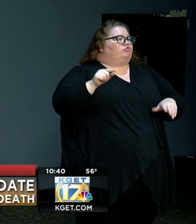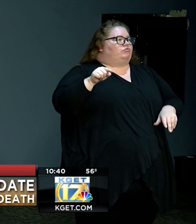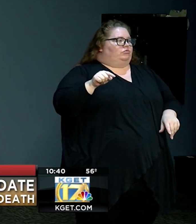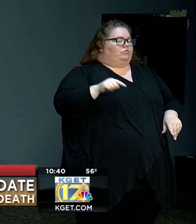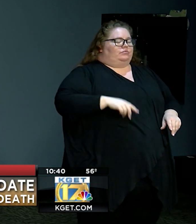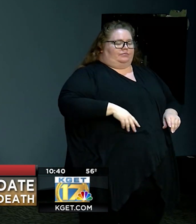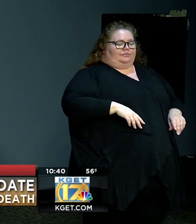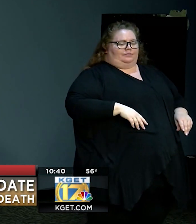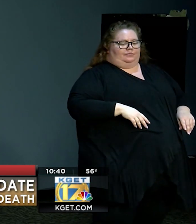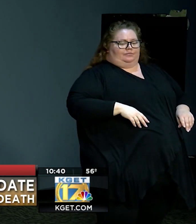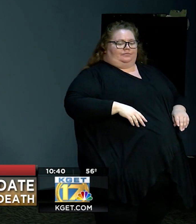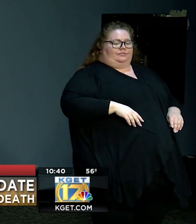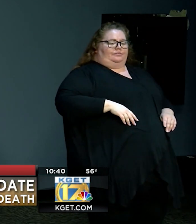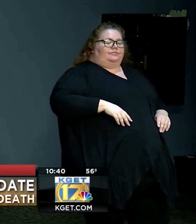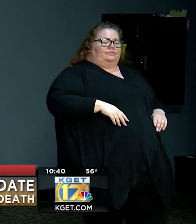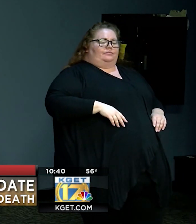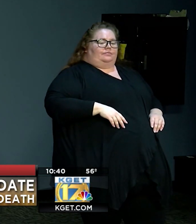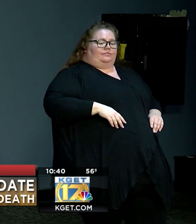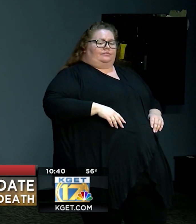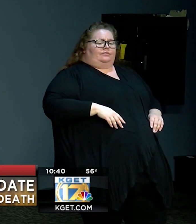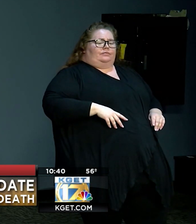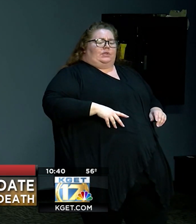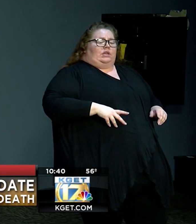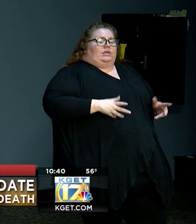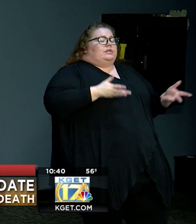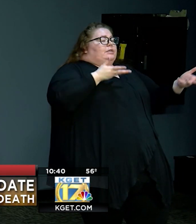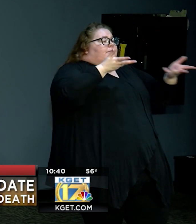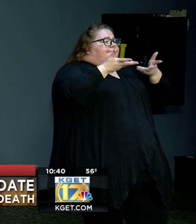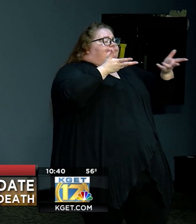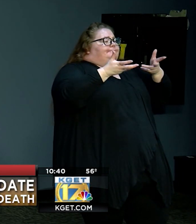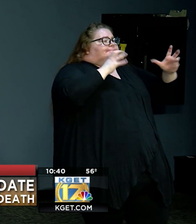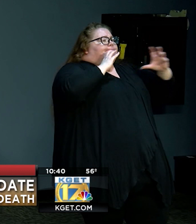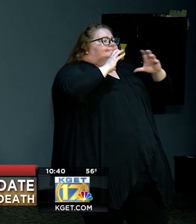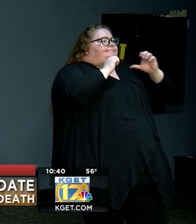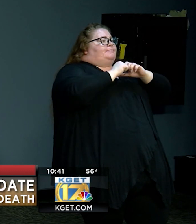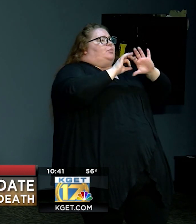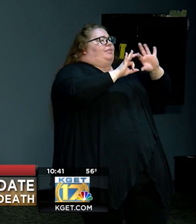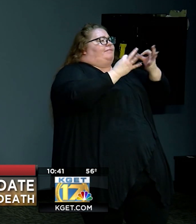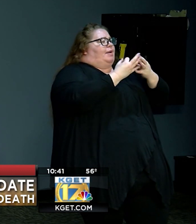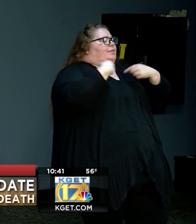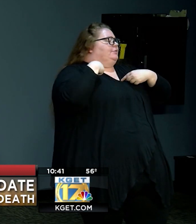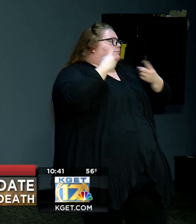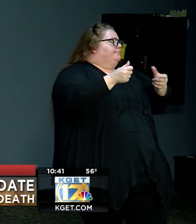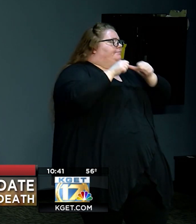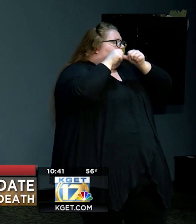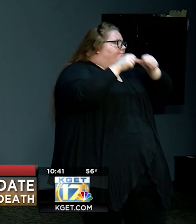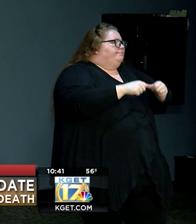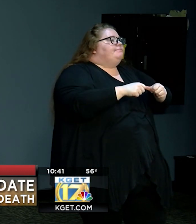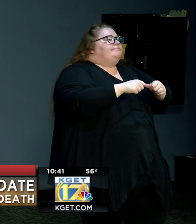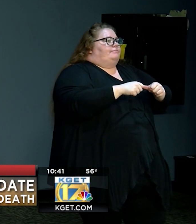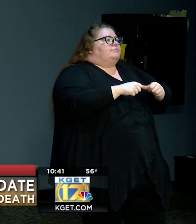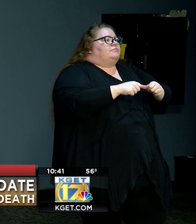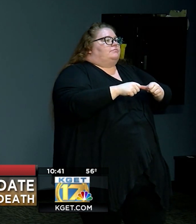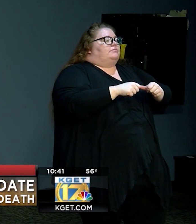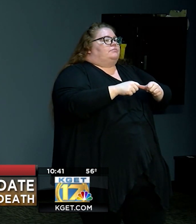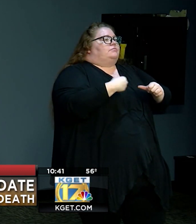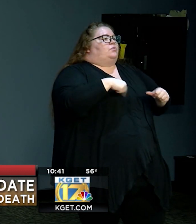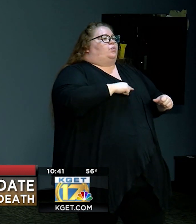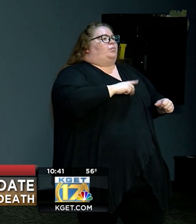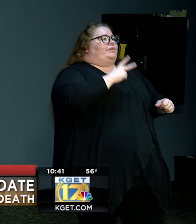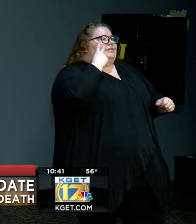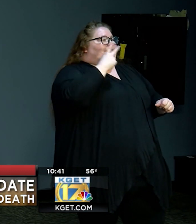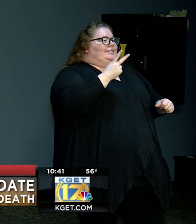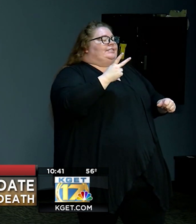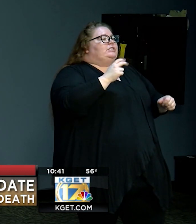Communications with families have been ongoing with regard to the offers that we've seen with Spectrum and